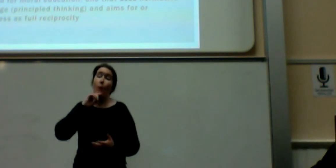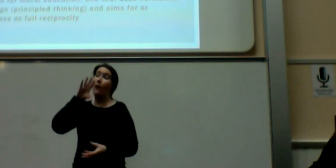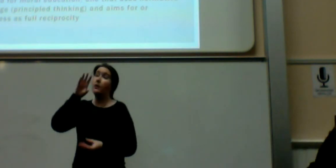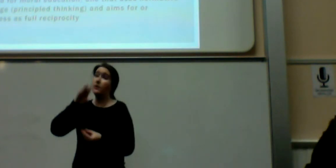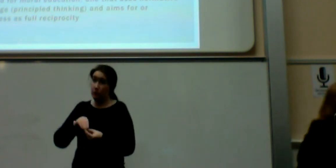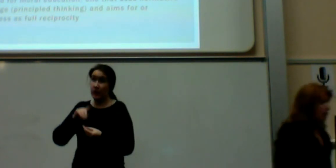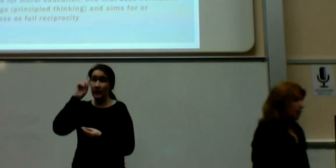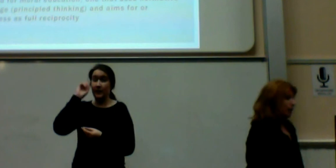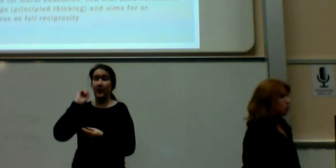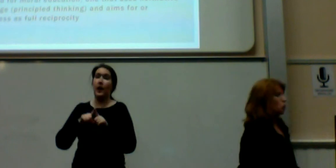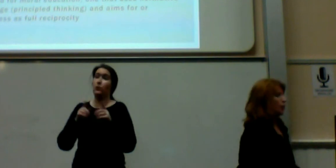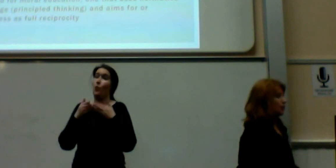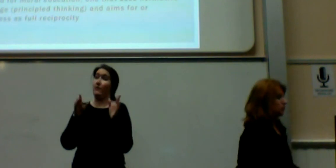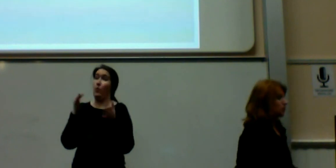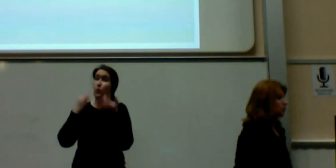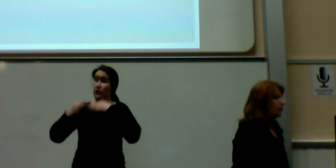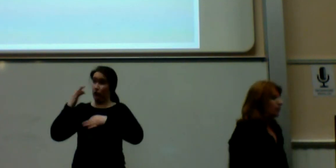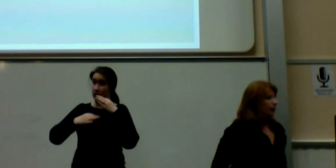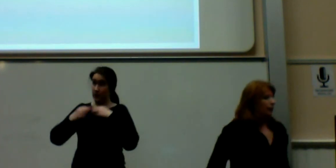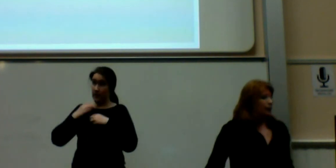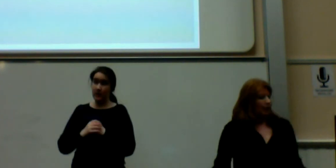one second. I just want to